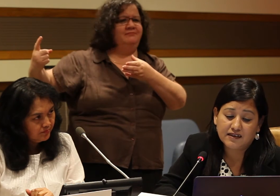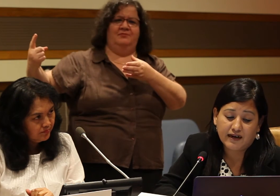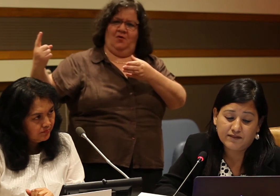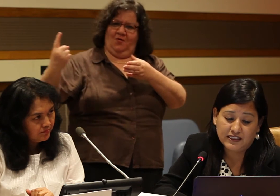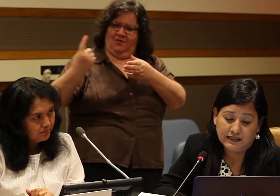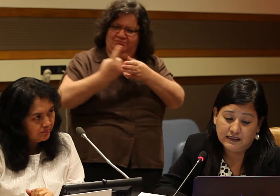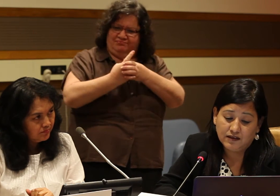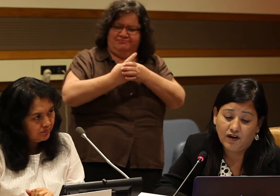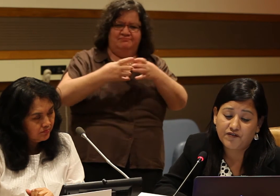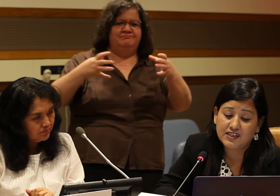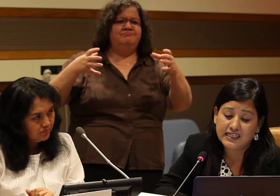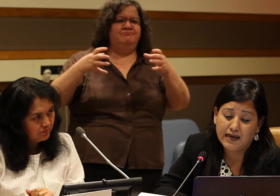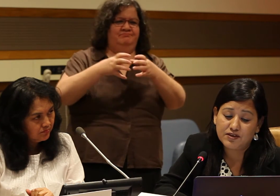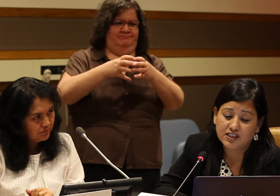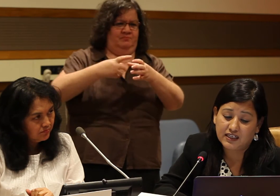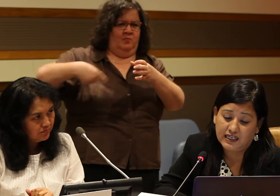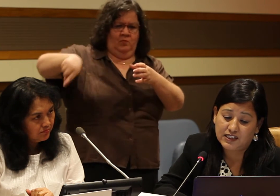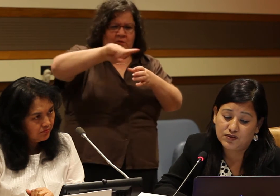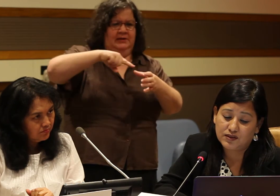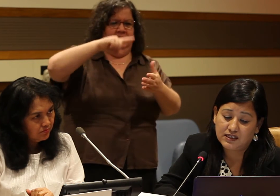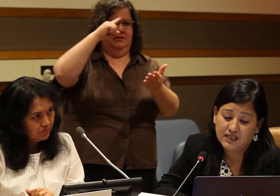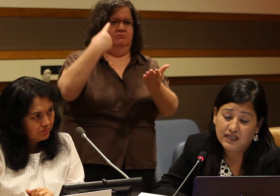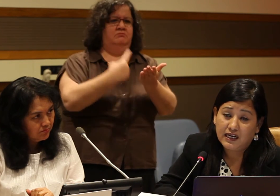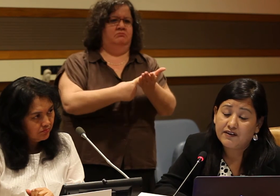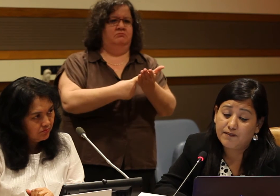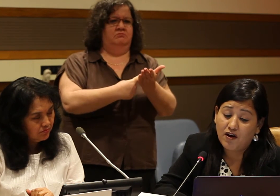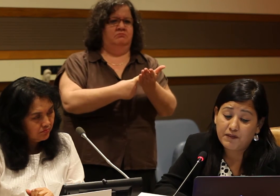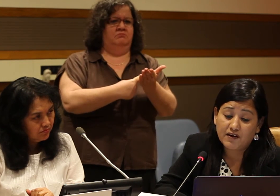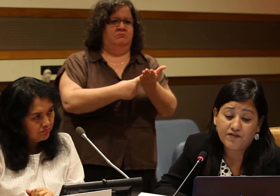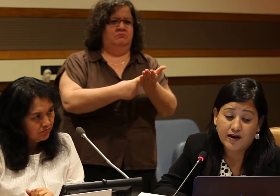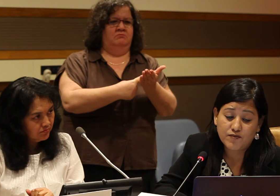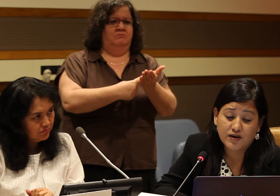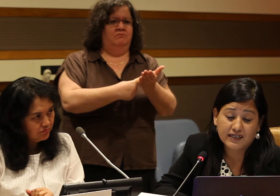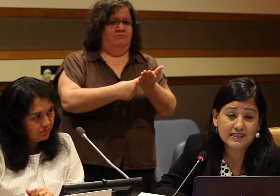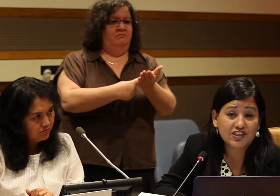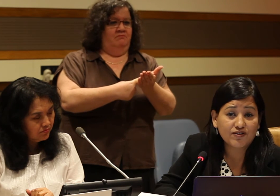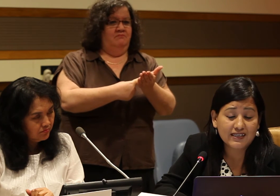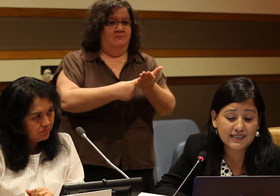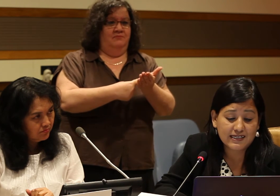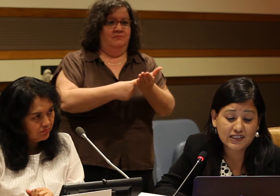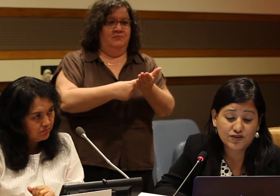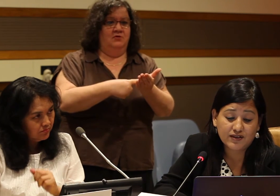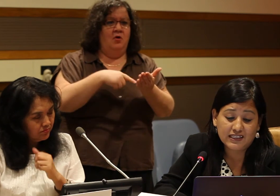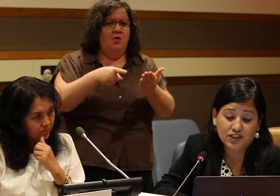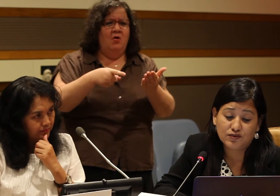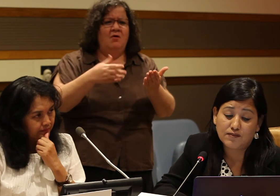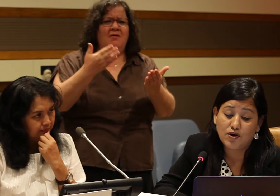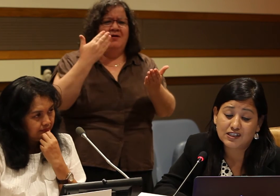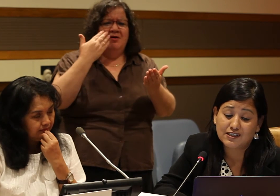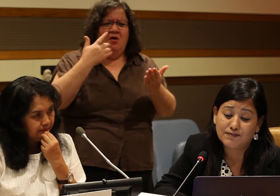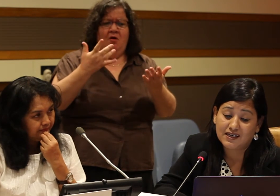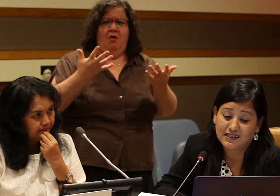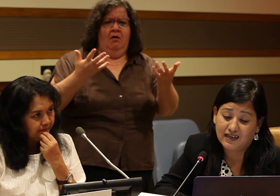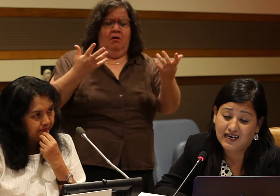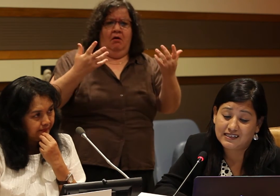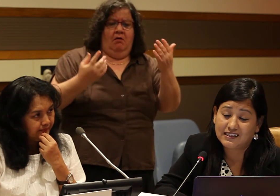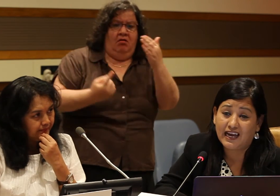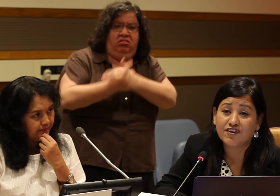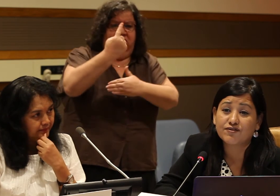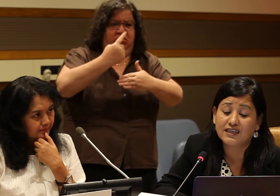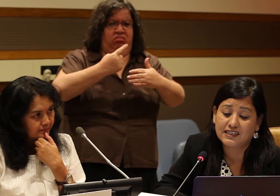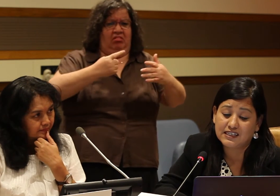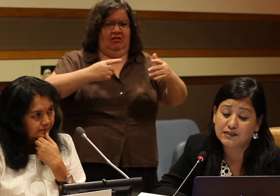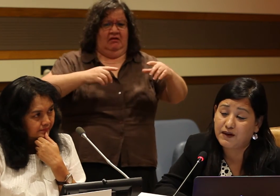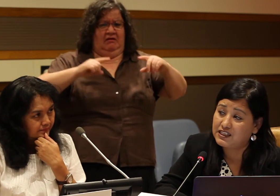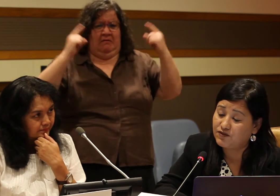engaging in the gravity of these emerging issues, developing a framework and the strategies to reach to the most marginalized